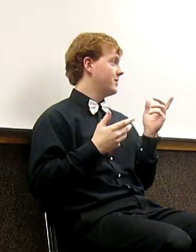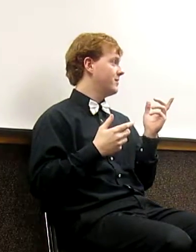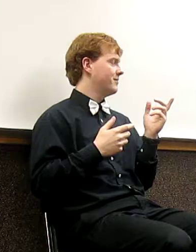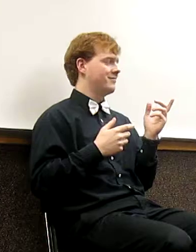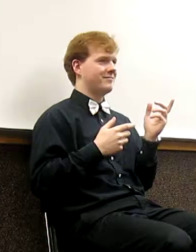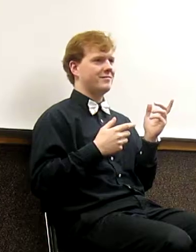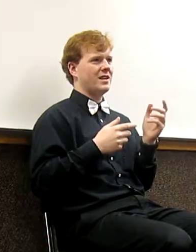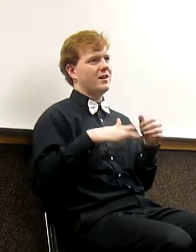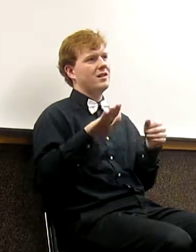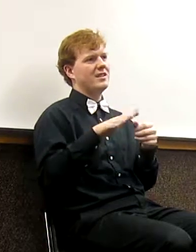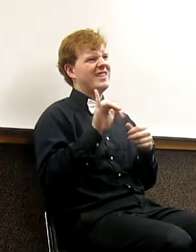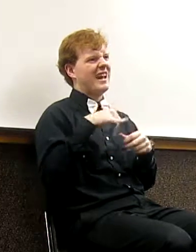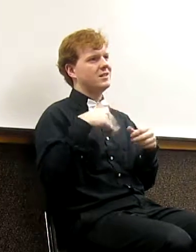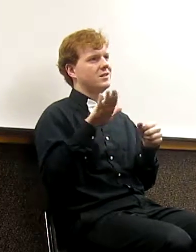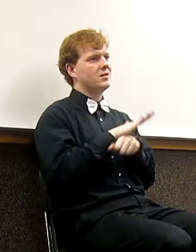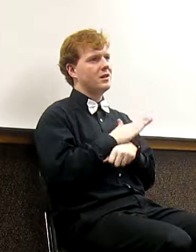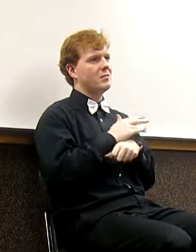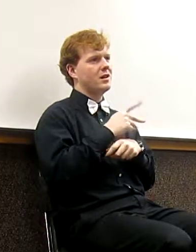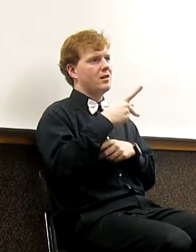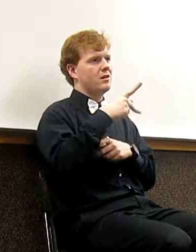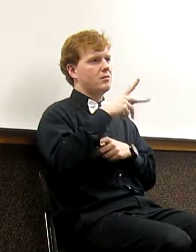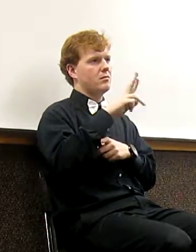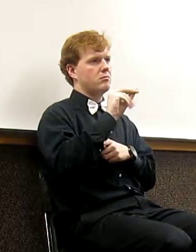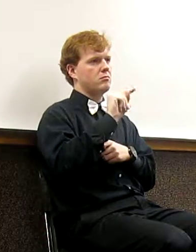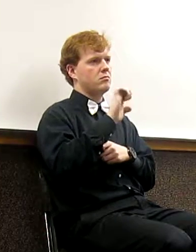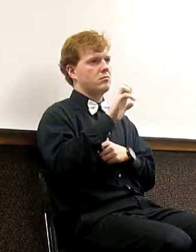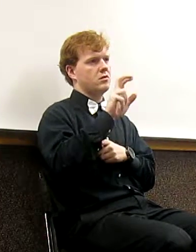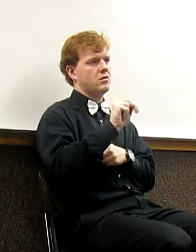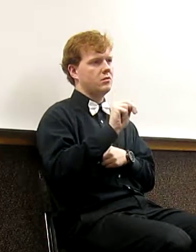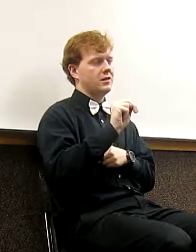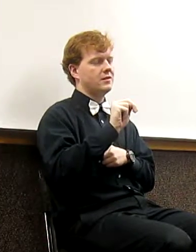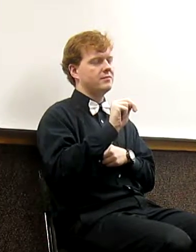Okay, yeah, complete proteins, just name a few of those. Okay.